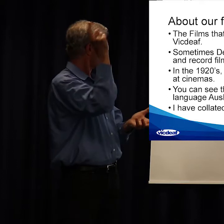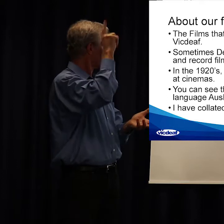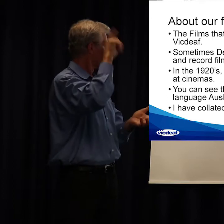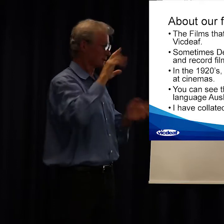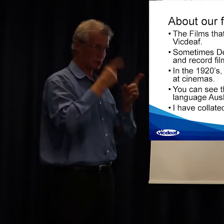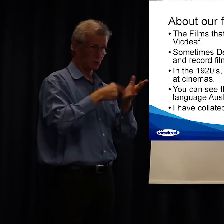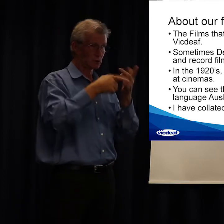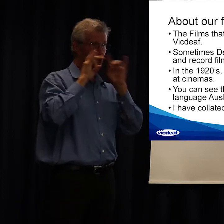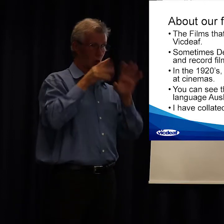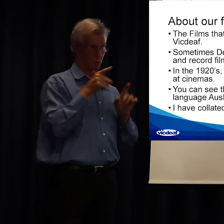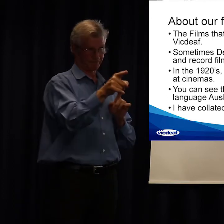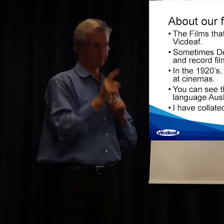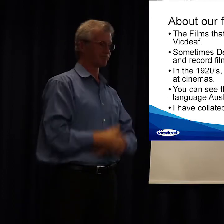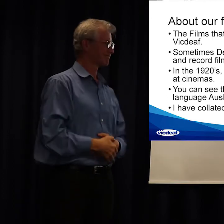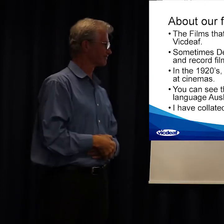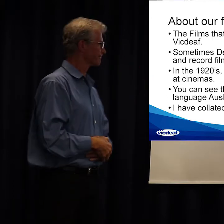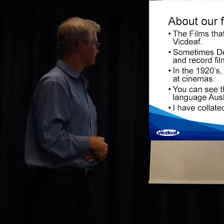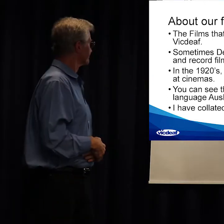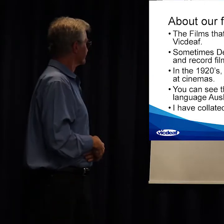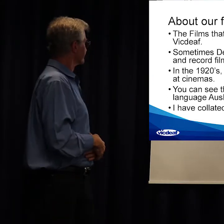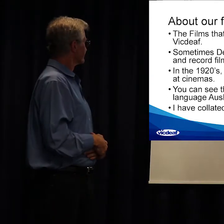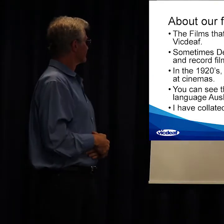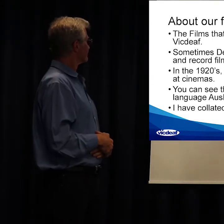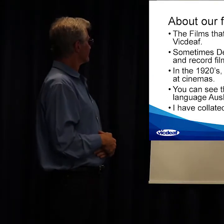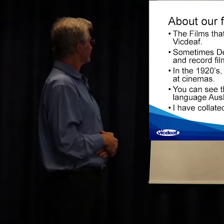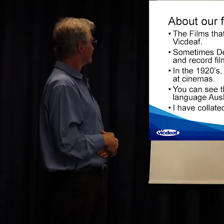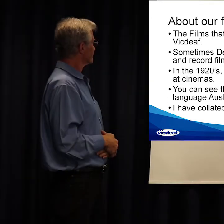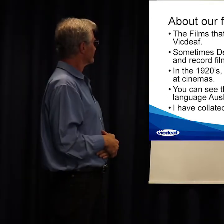years, and that's really well documented through these videos. So here we go.